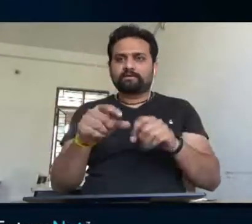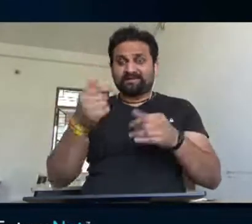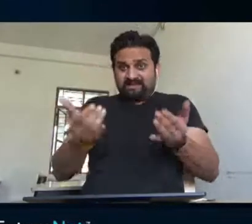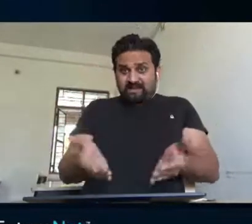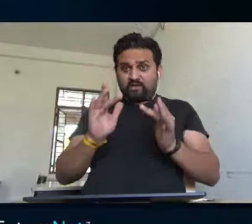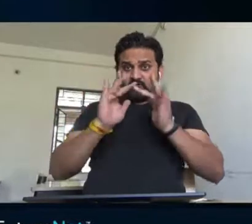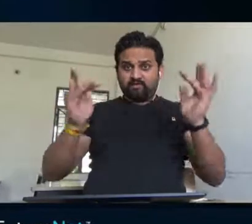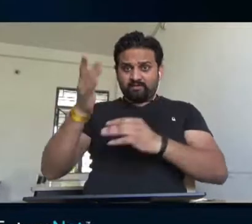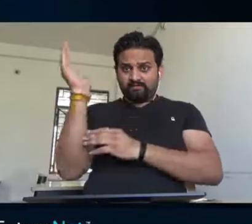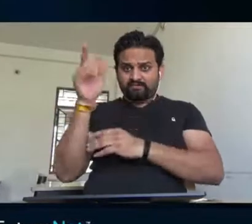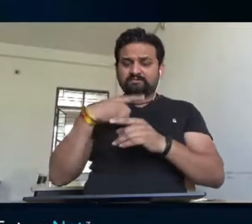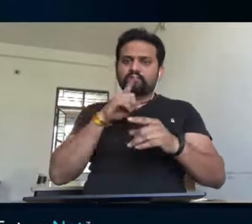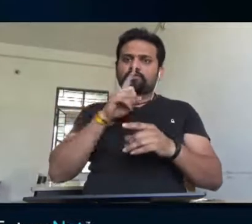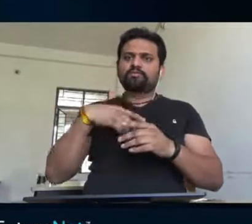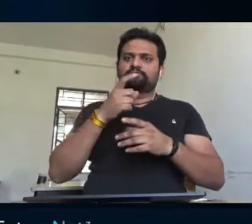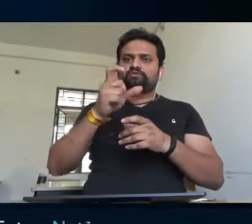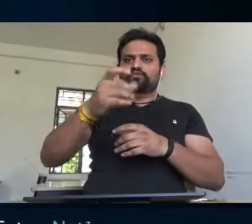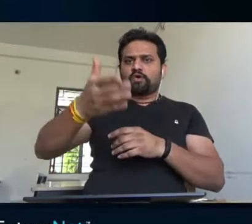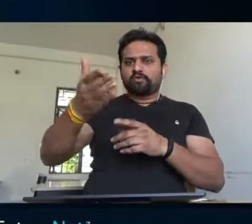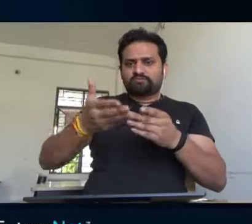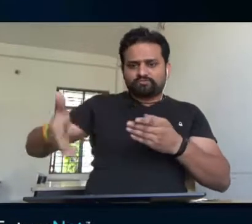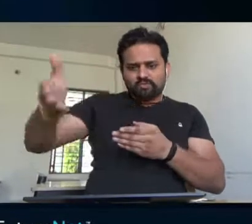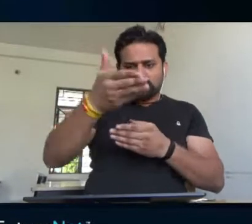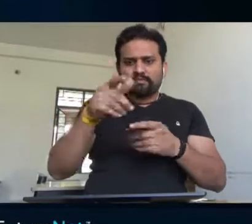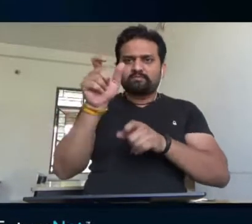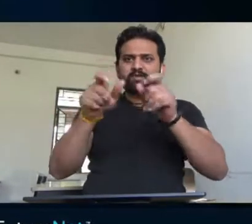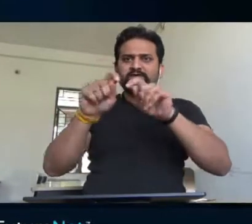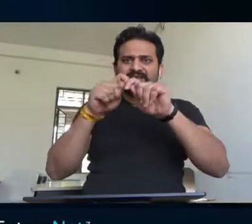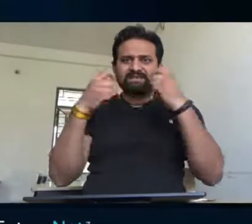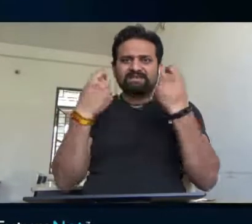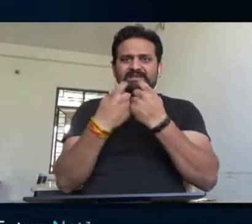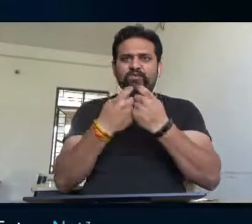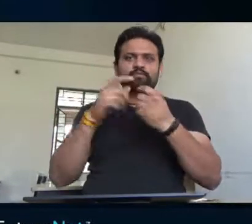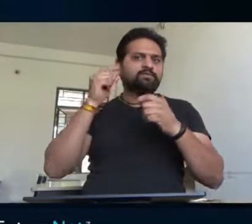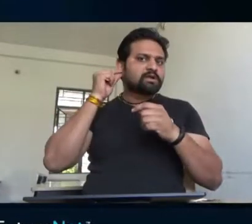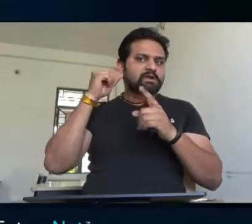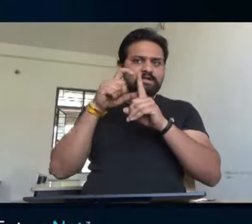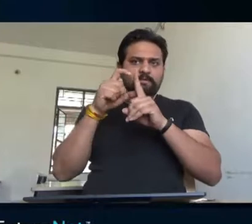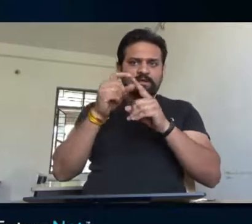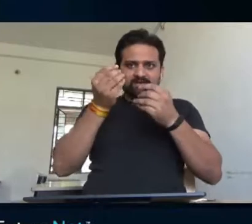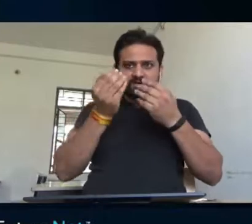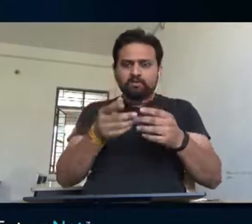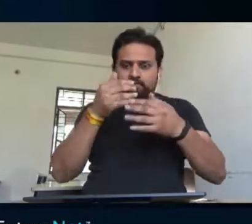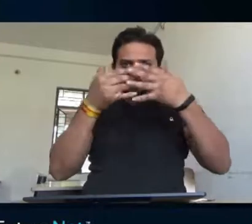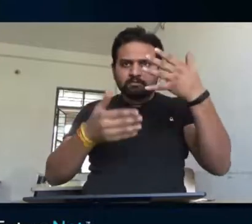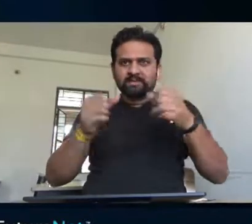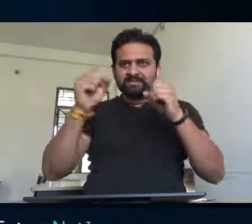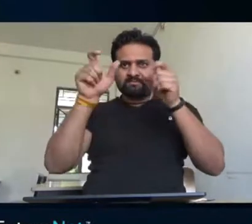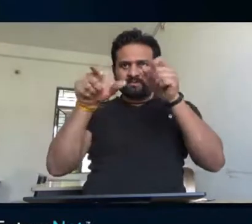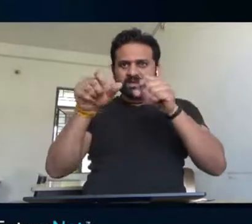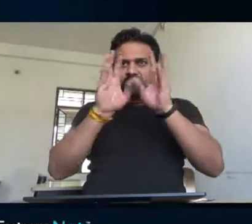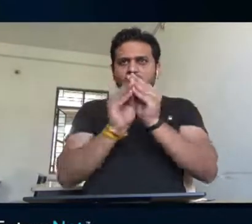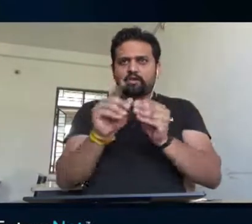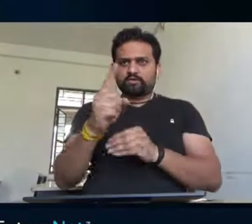to say congratulations and a special thank you to all our new diamonds. And you see here we have